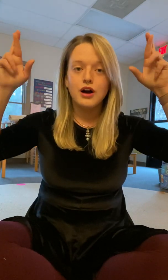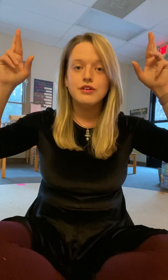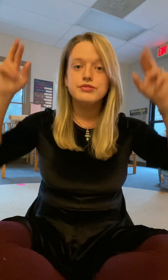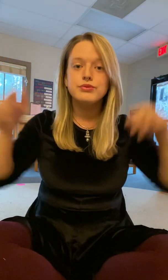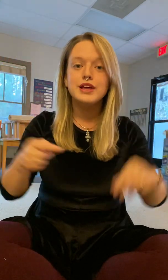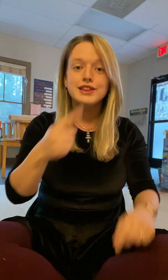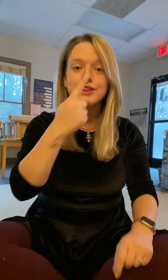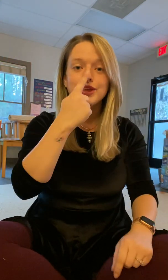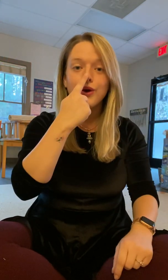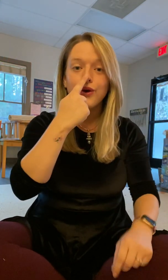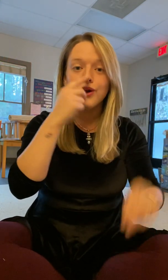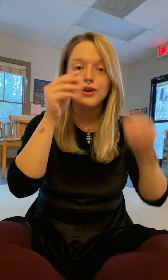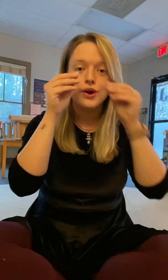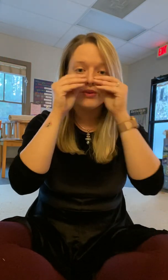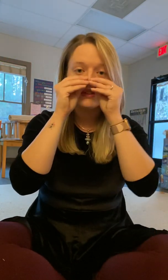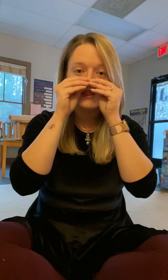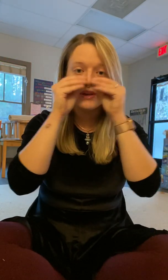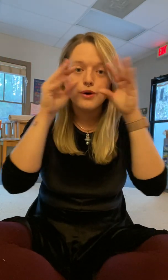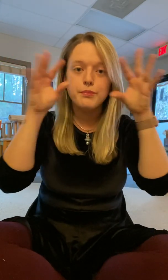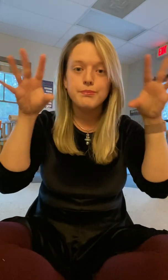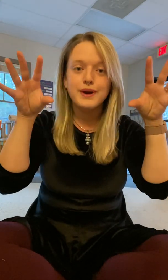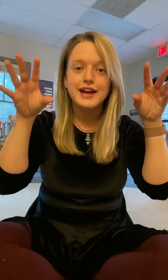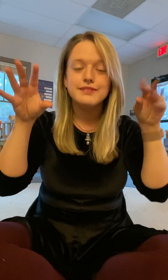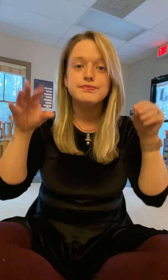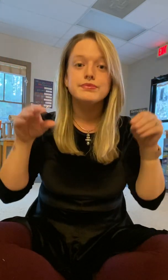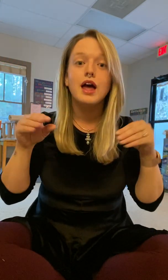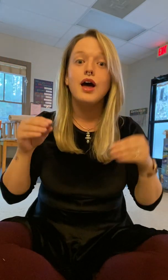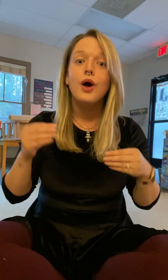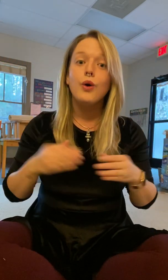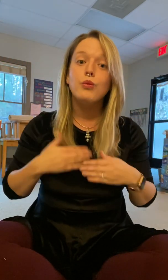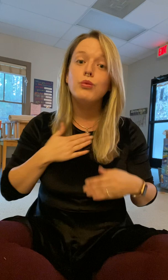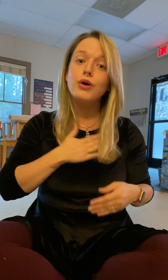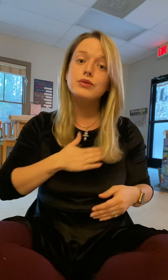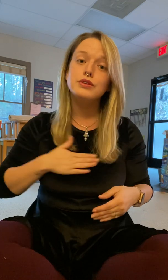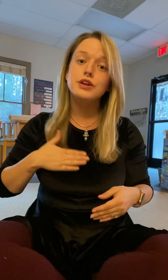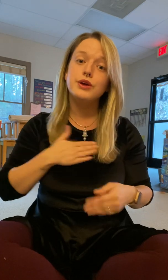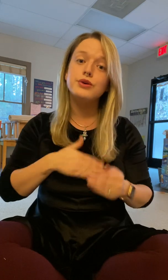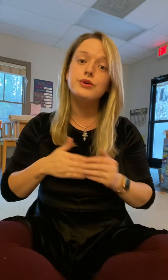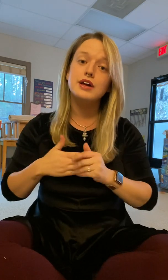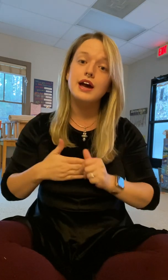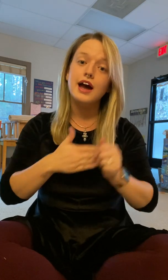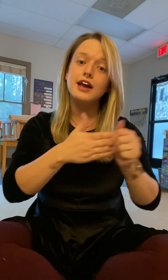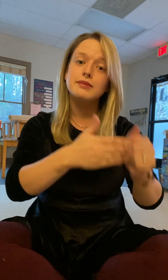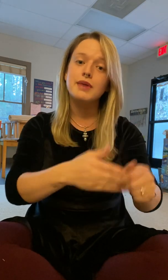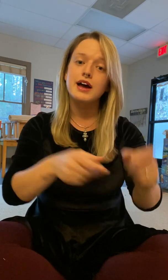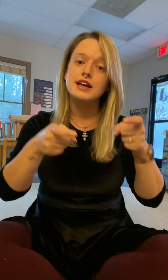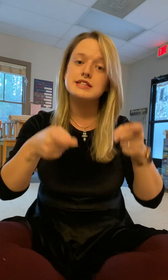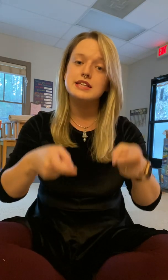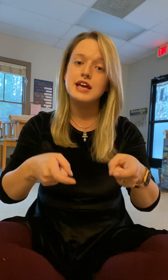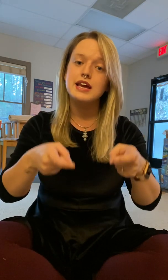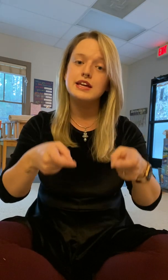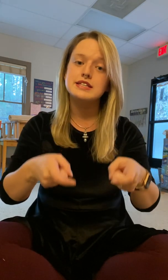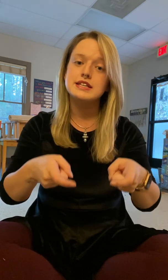"Rudolph, with your nose so bright, won't you guide my sleigh